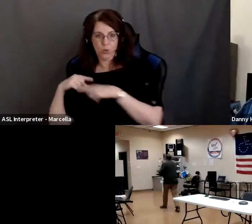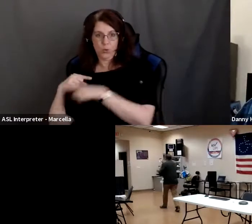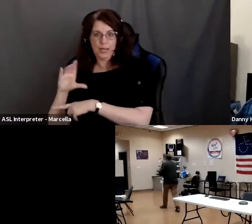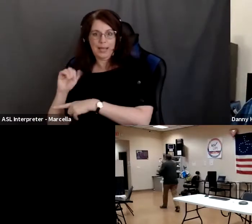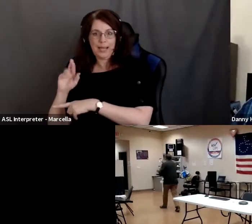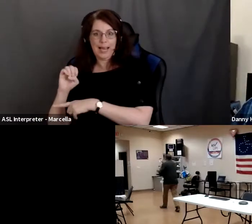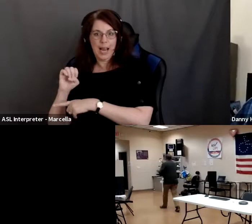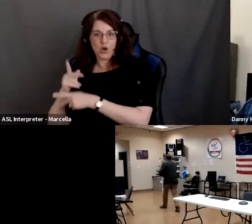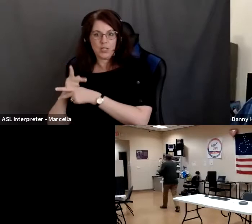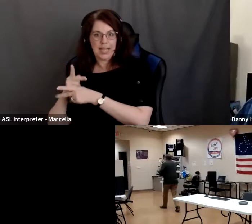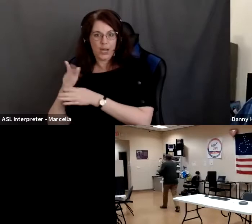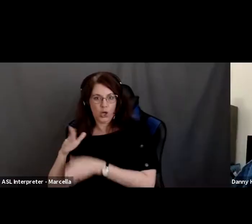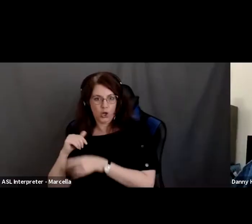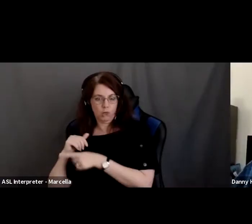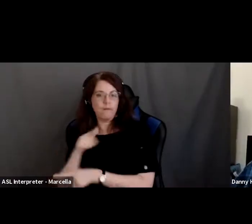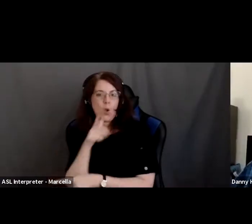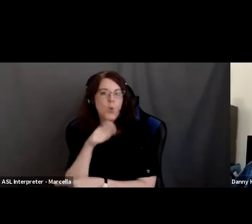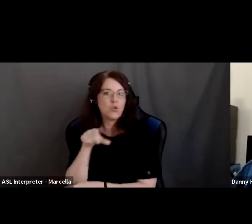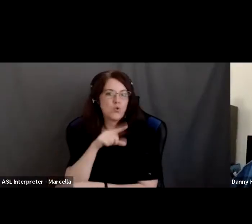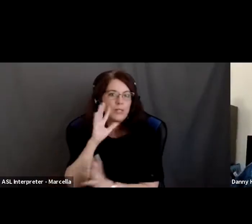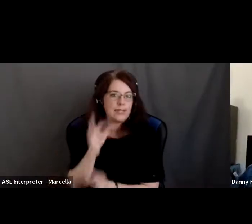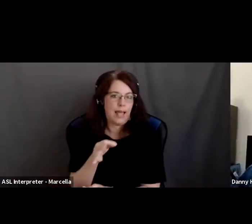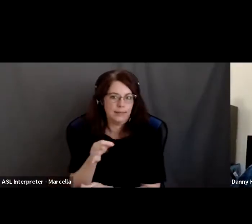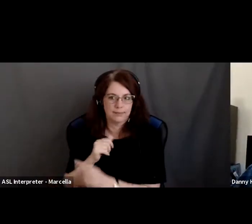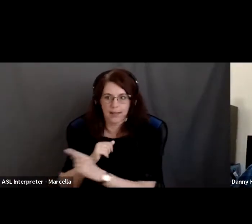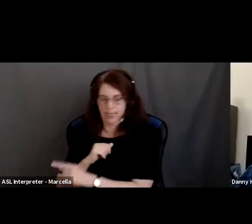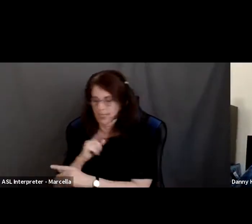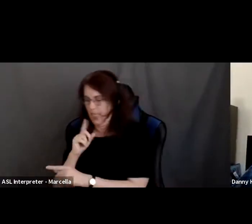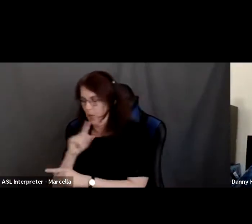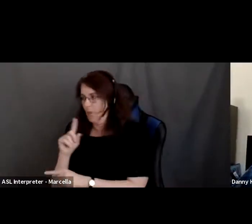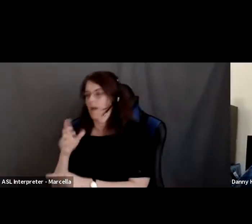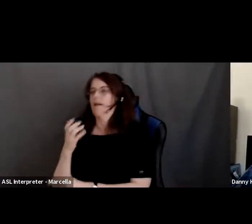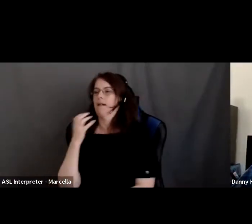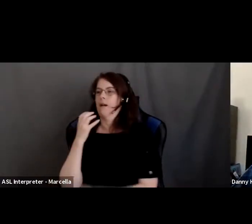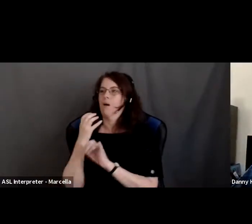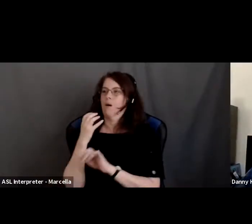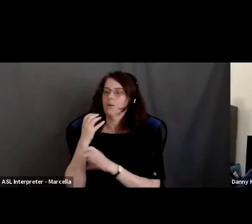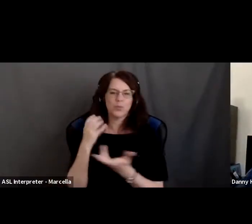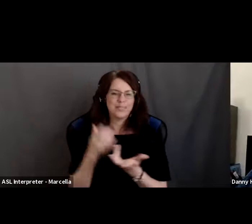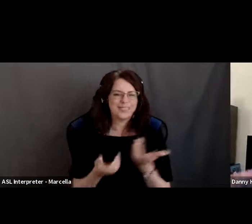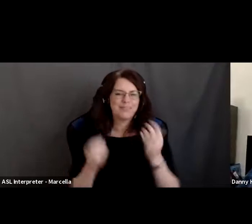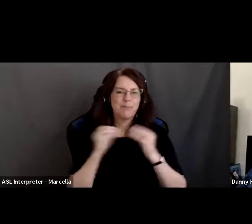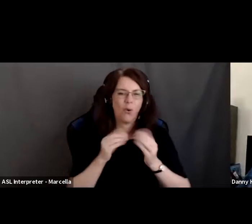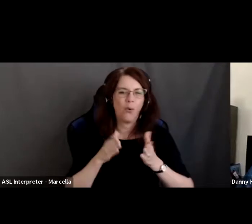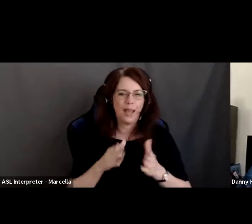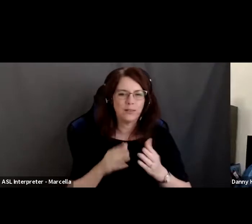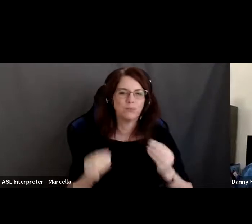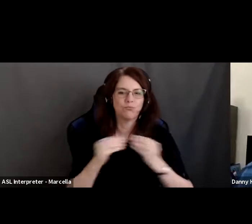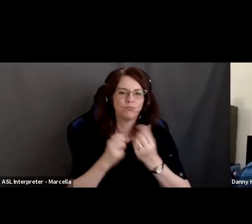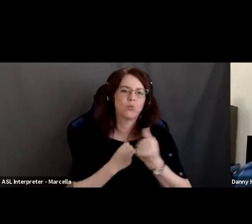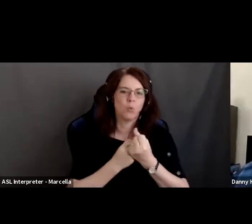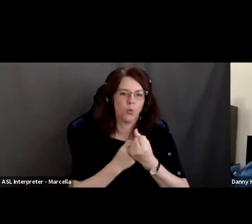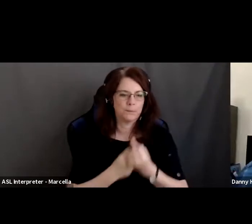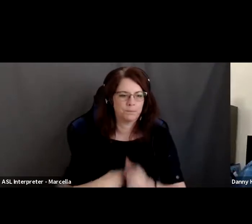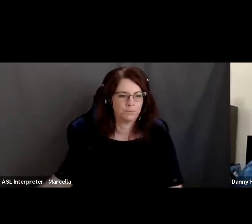that you determine to get that. So it's another way of just getting that extra support.